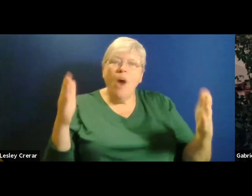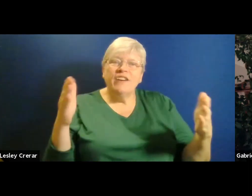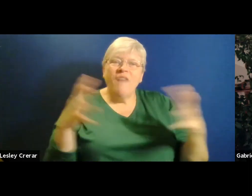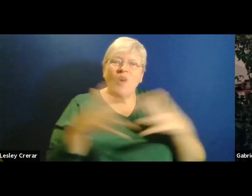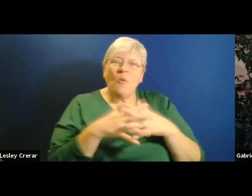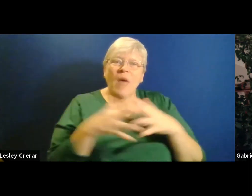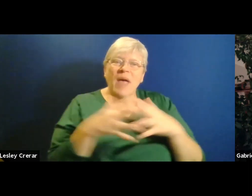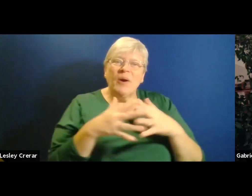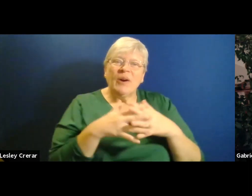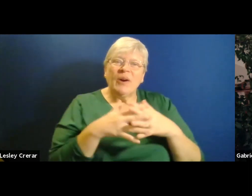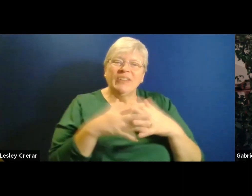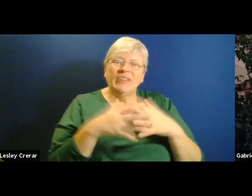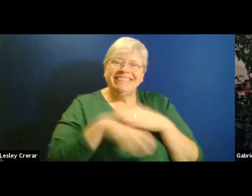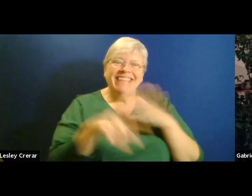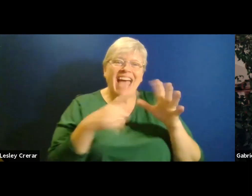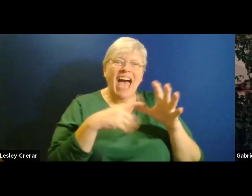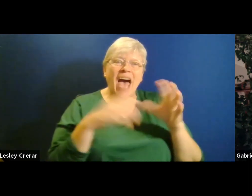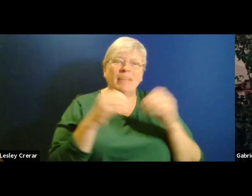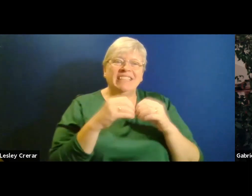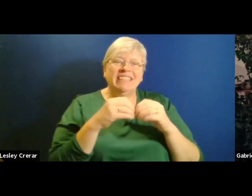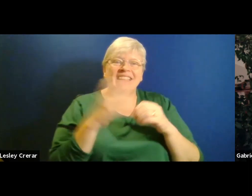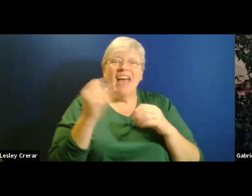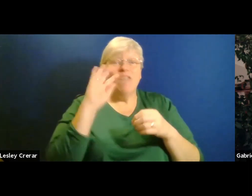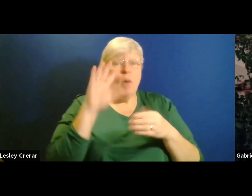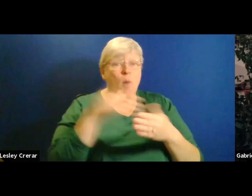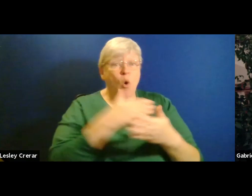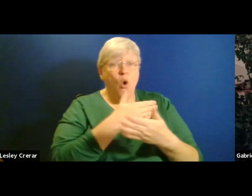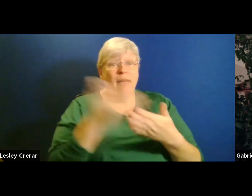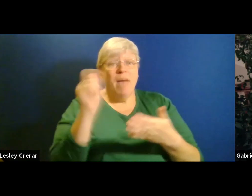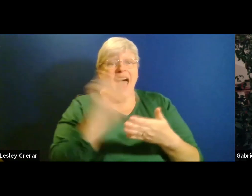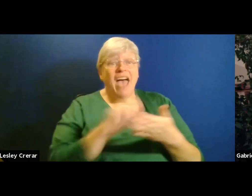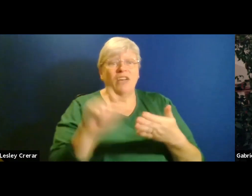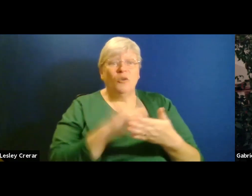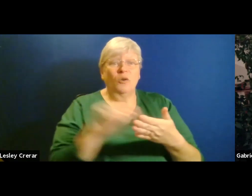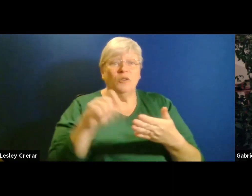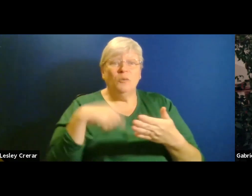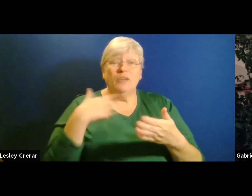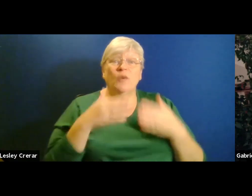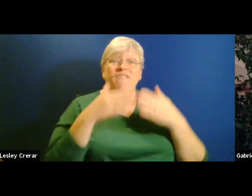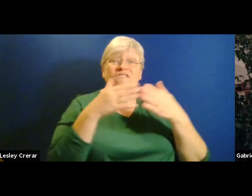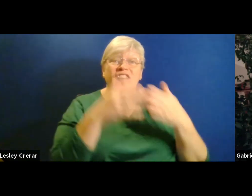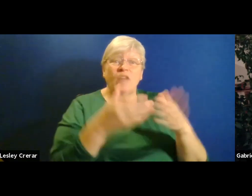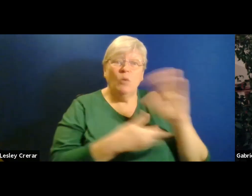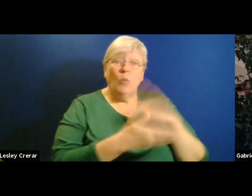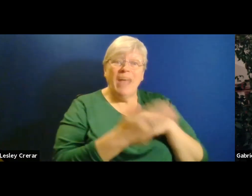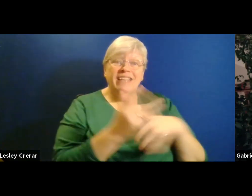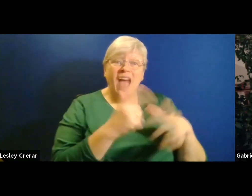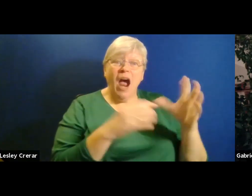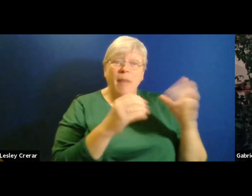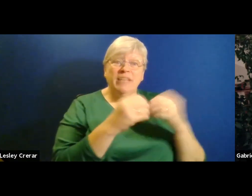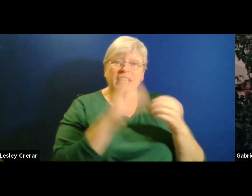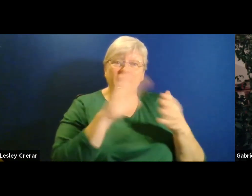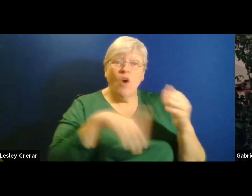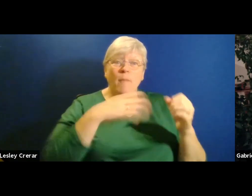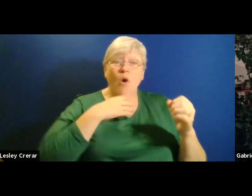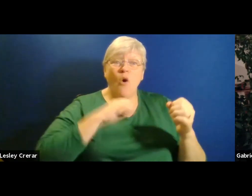being in Aberdeen, I have a small poem here I wrote as I took the ferry from Orkney down to Aberdeen. It's